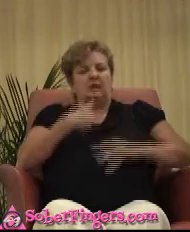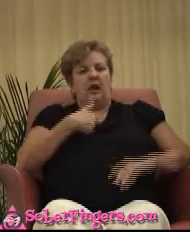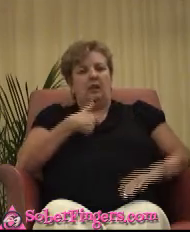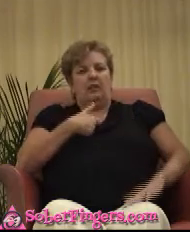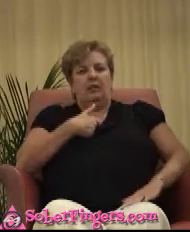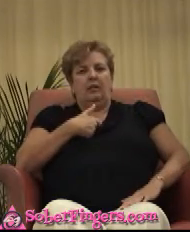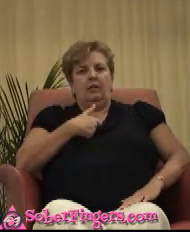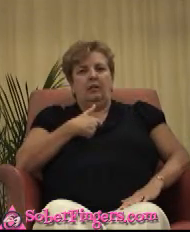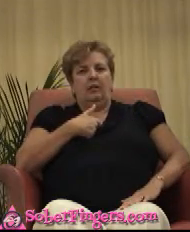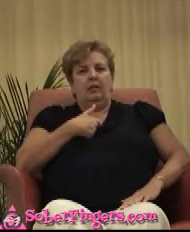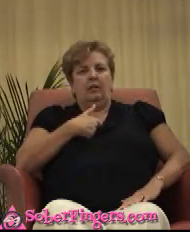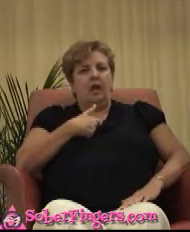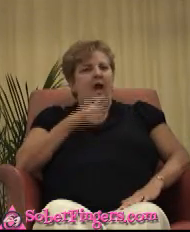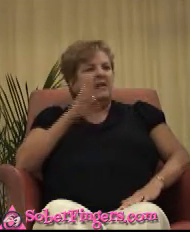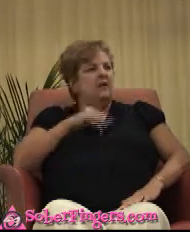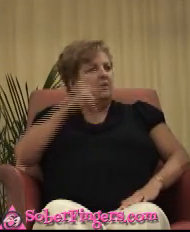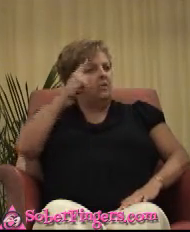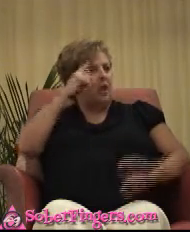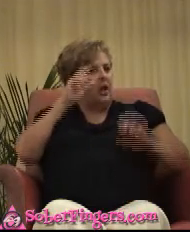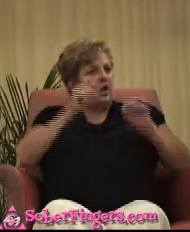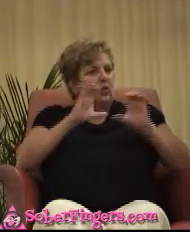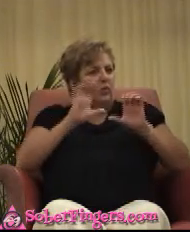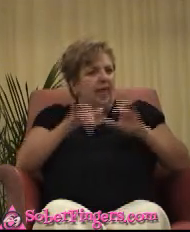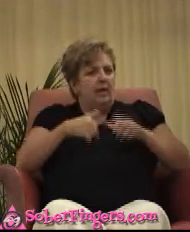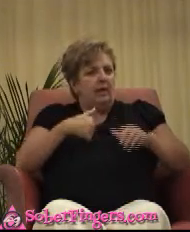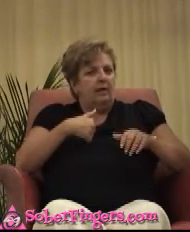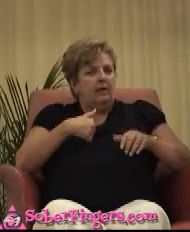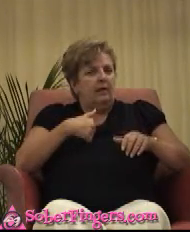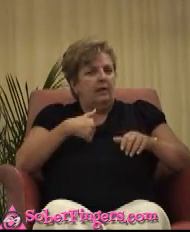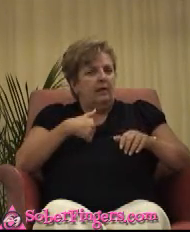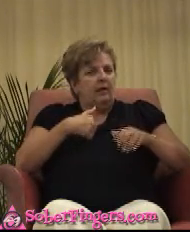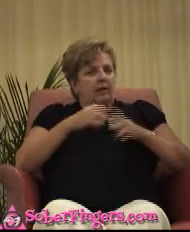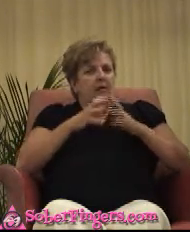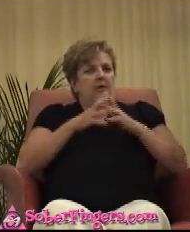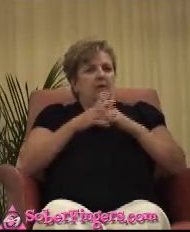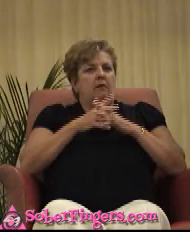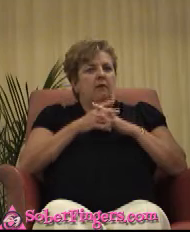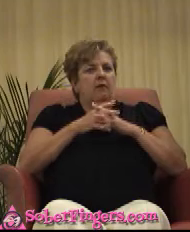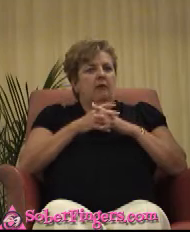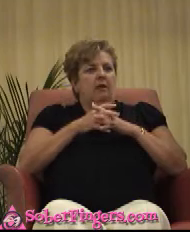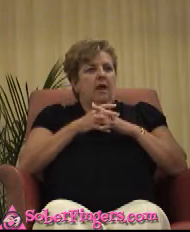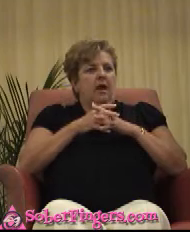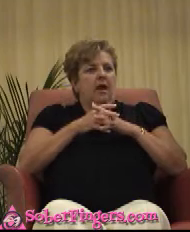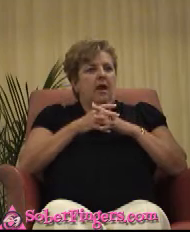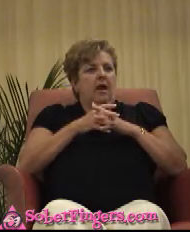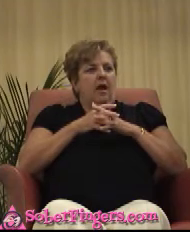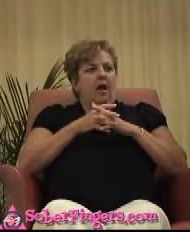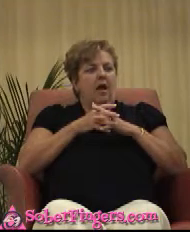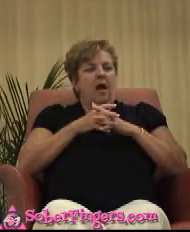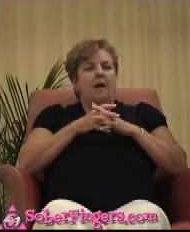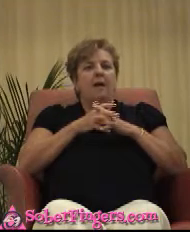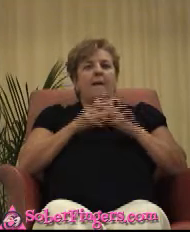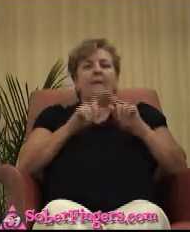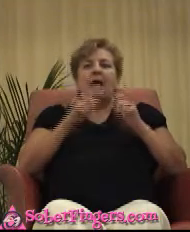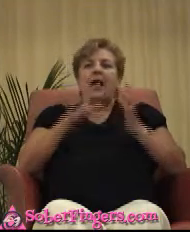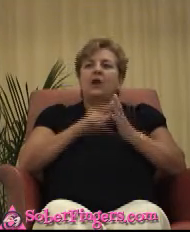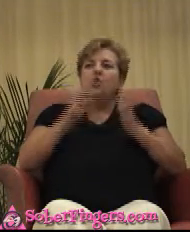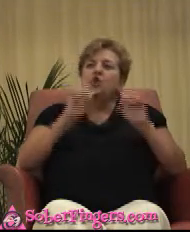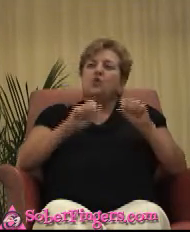Marine. I thought I was. But I learned in there that you can hurt so much, it goes so far